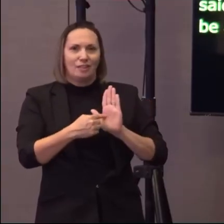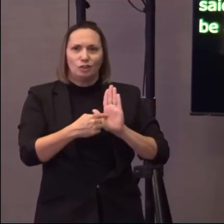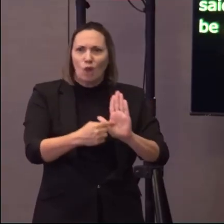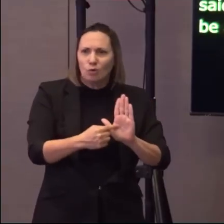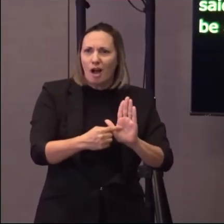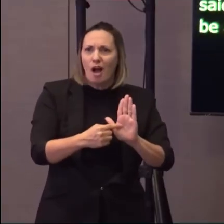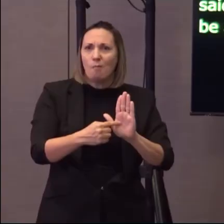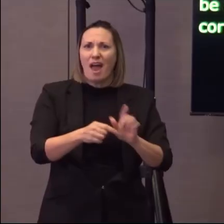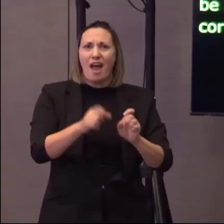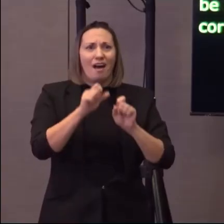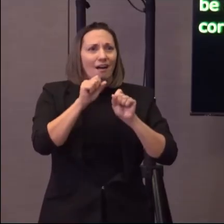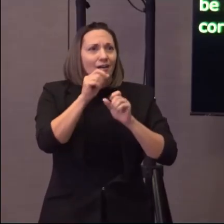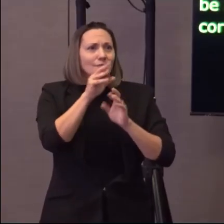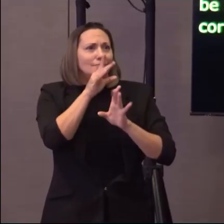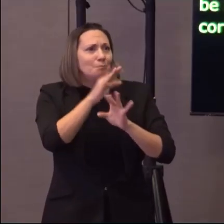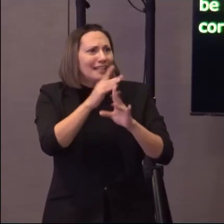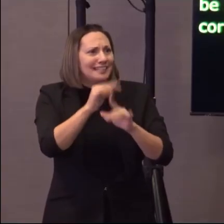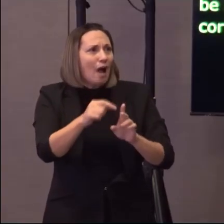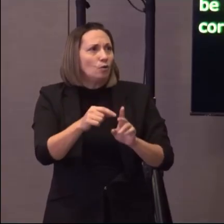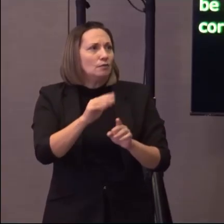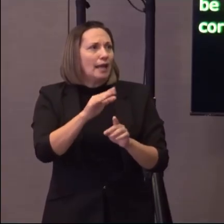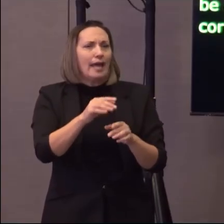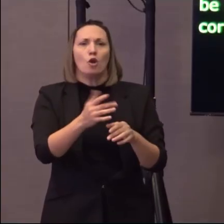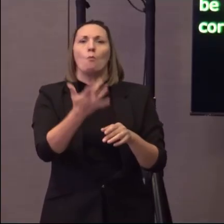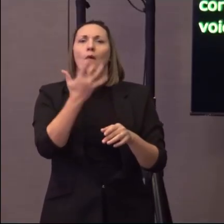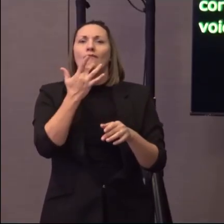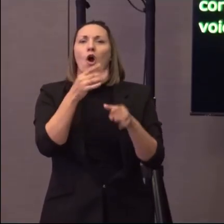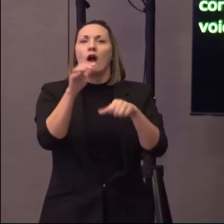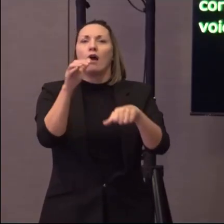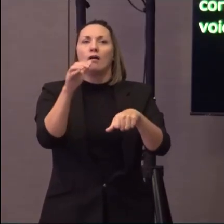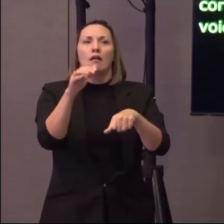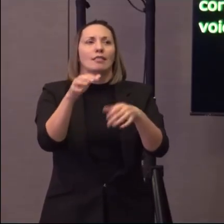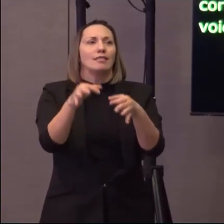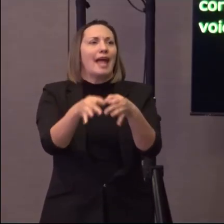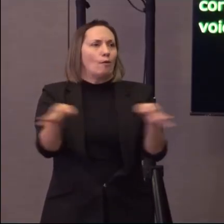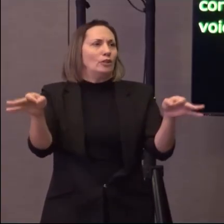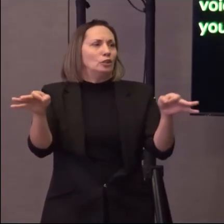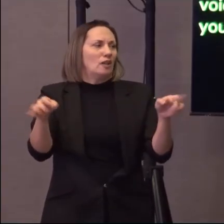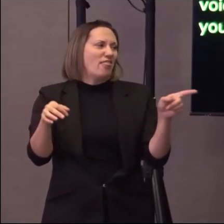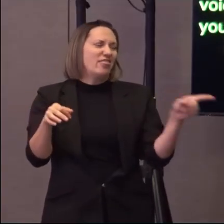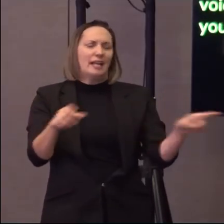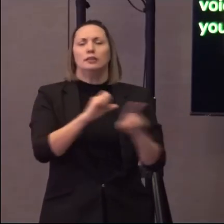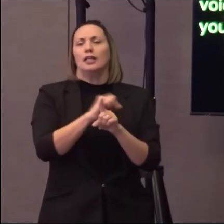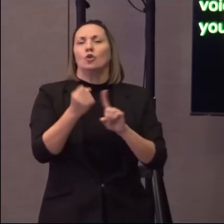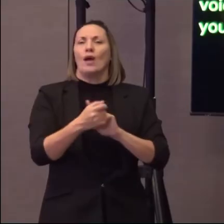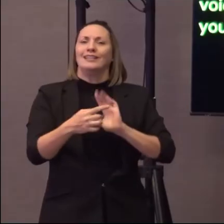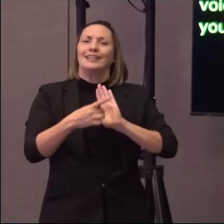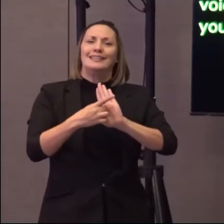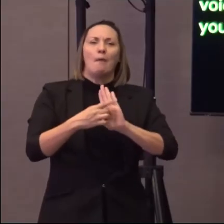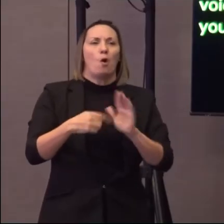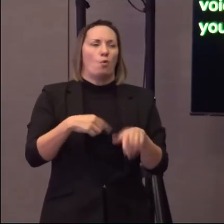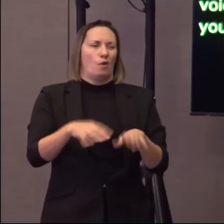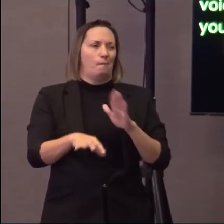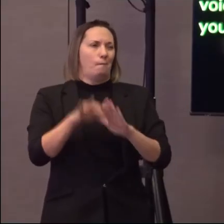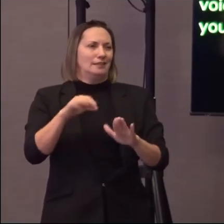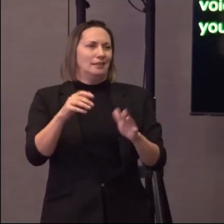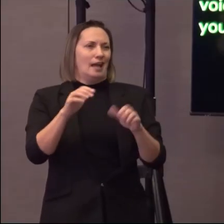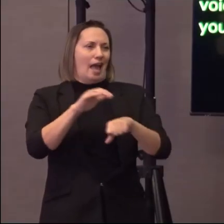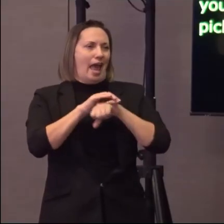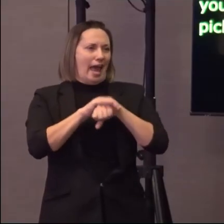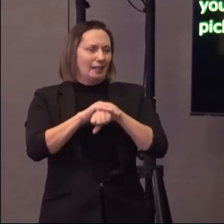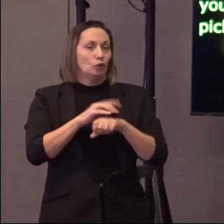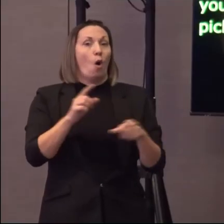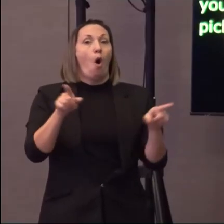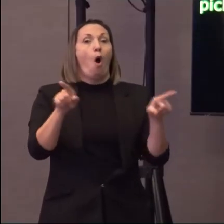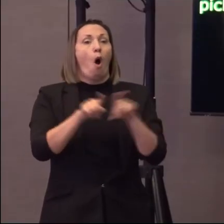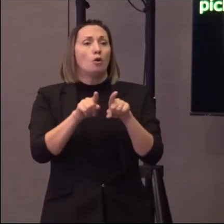and voices out in the language that you picked. In this scenario, we picked English. You can turn the speech to text or the text